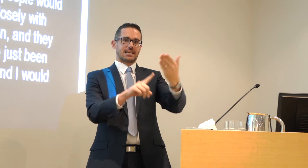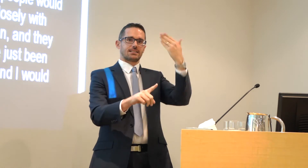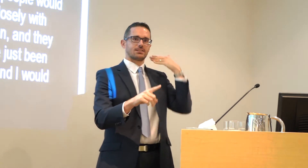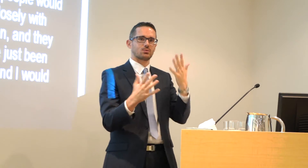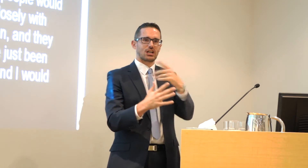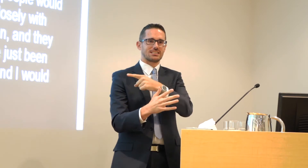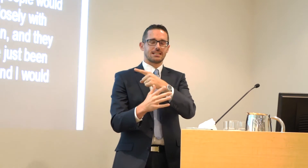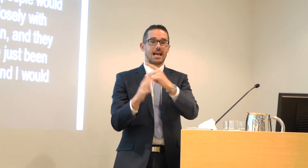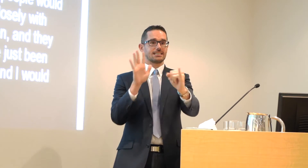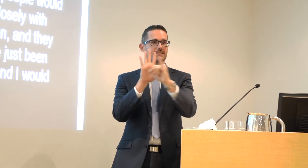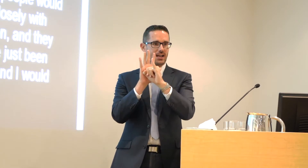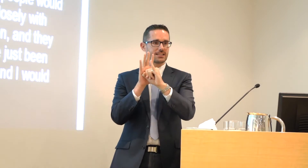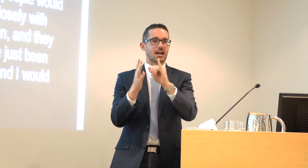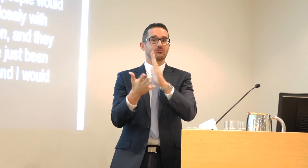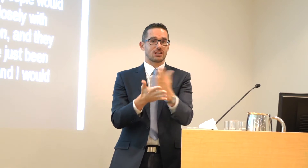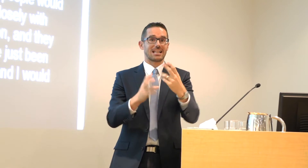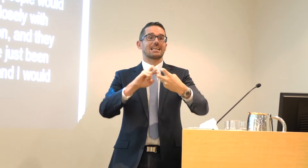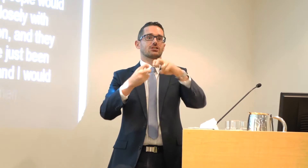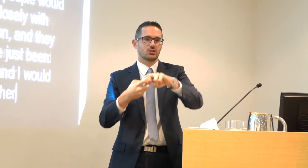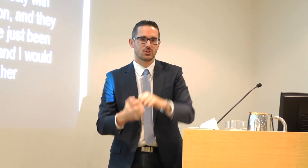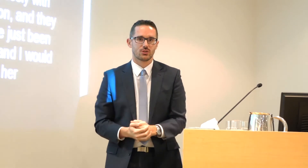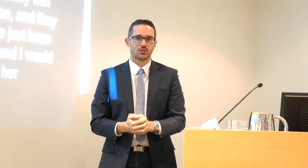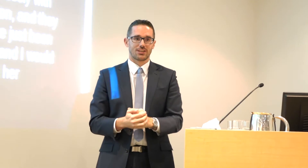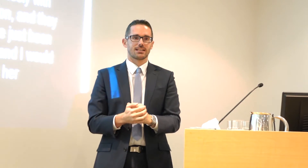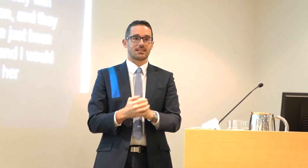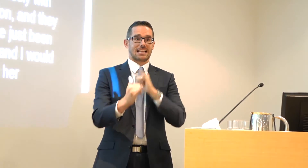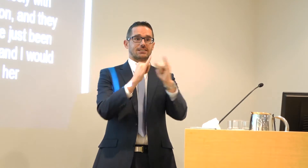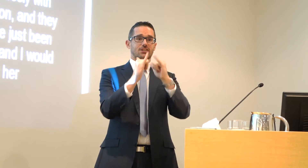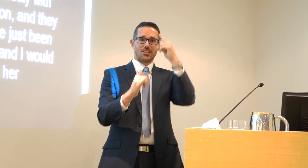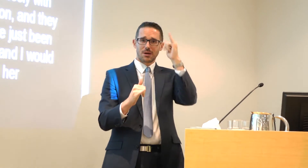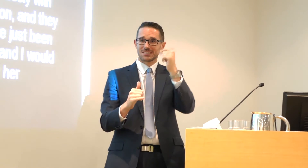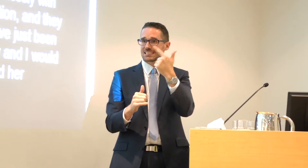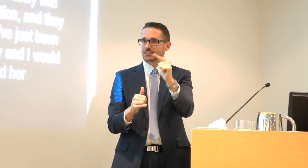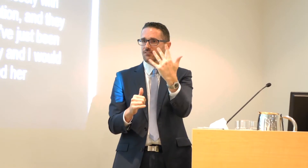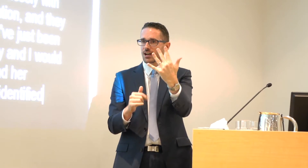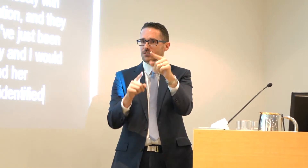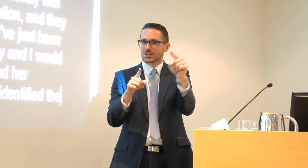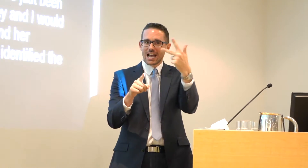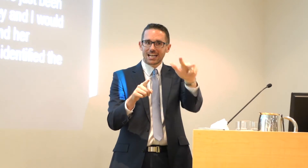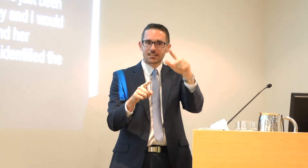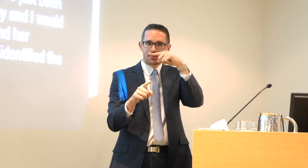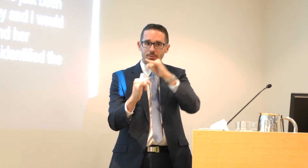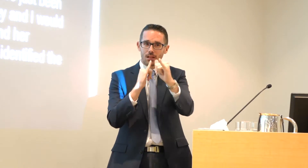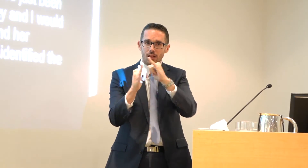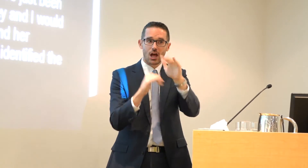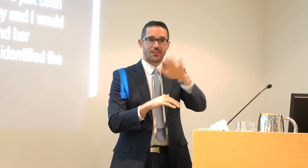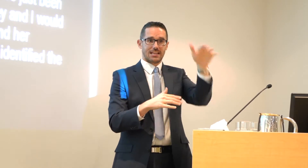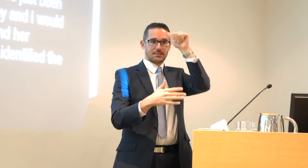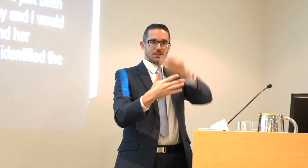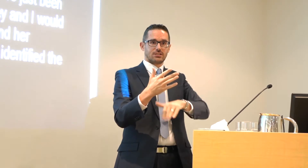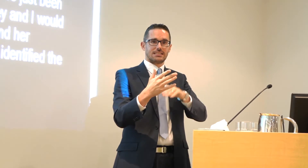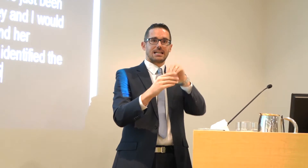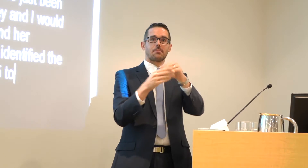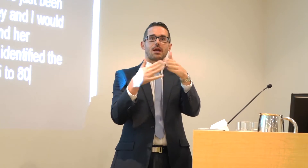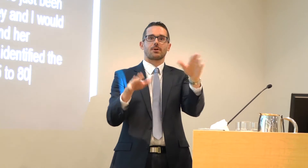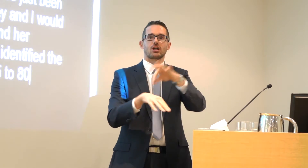Coe and her commitment to this project, where she originally identified the real issues in the community and interviewed 75 to 80